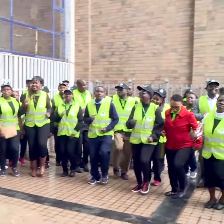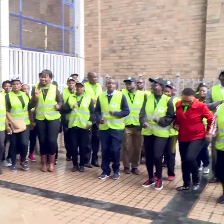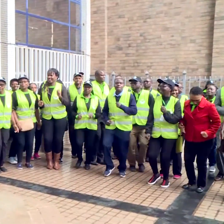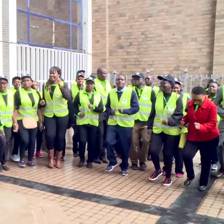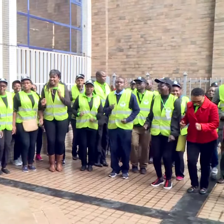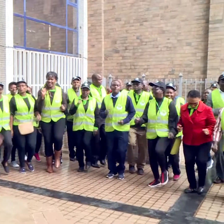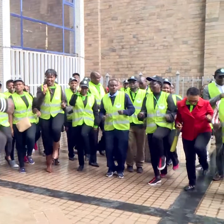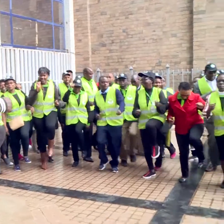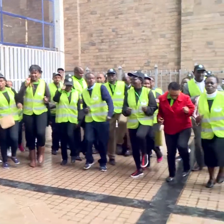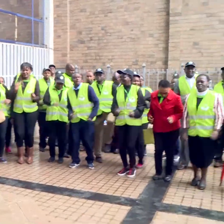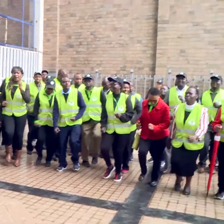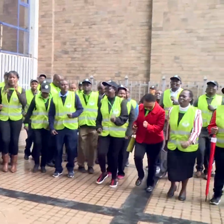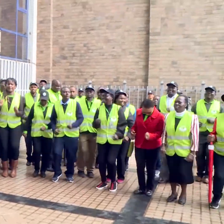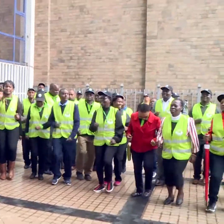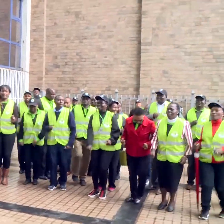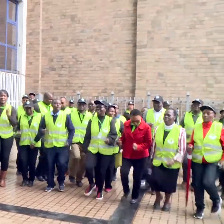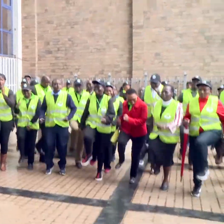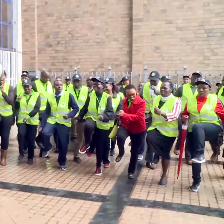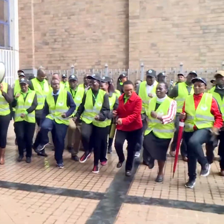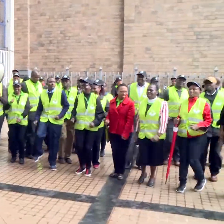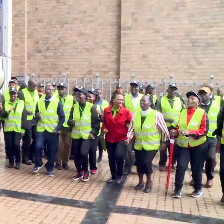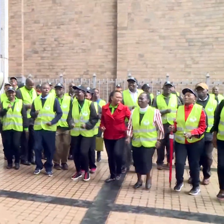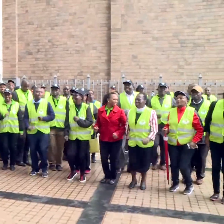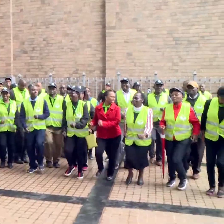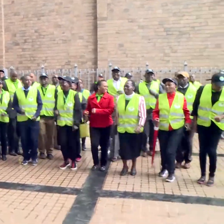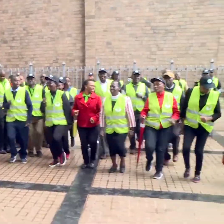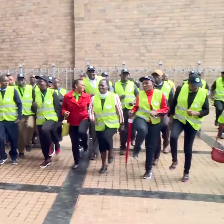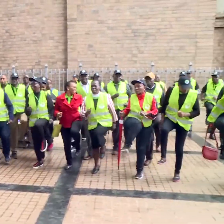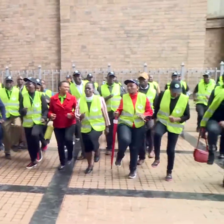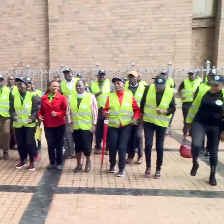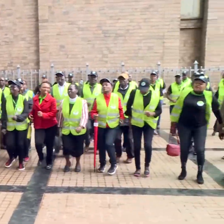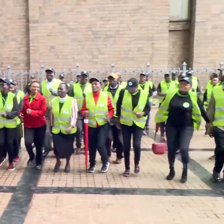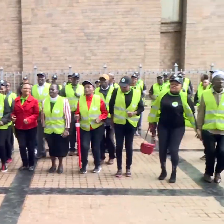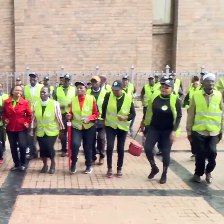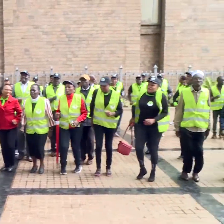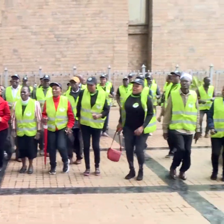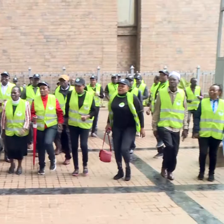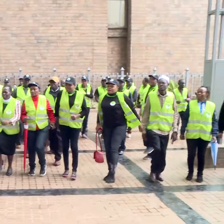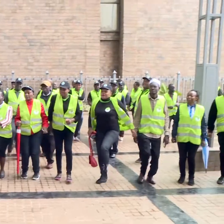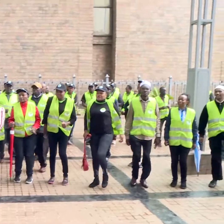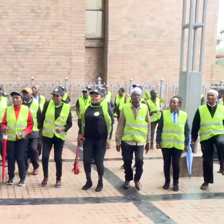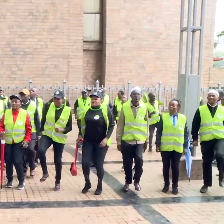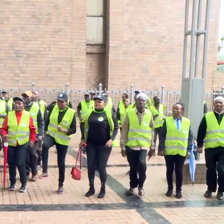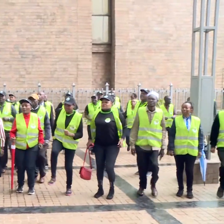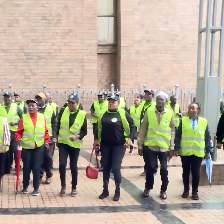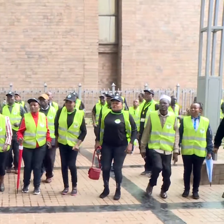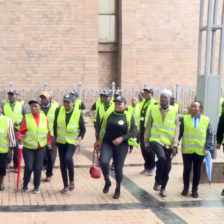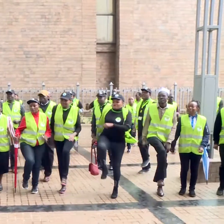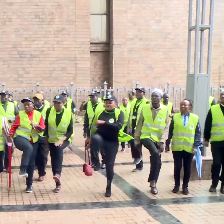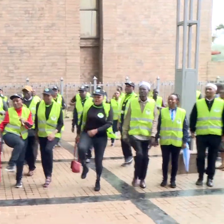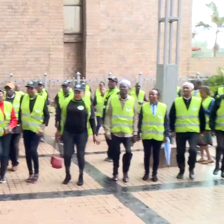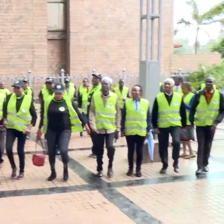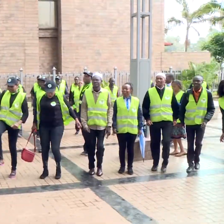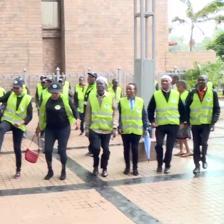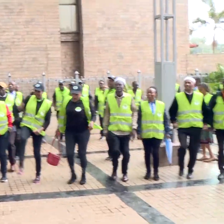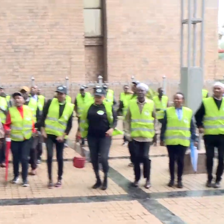right, left, right. Let's make it interesting. Unaweka mkono pia.